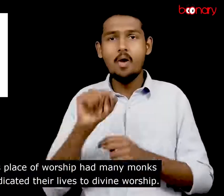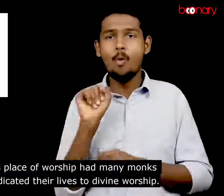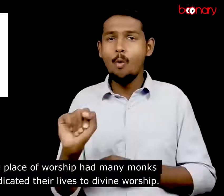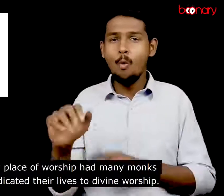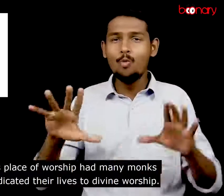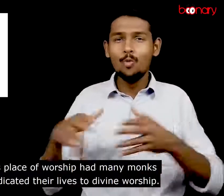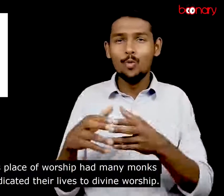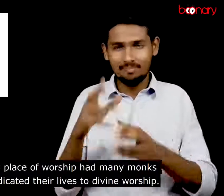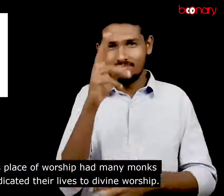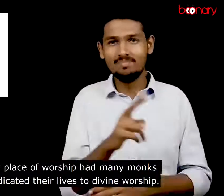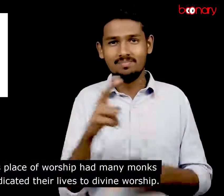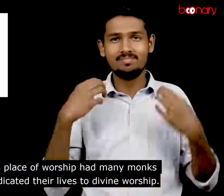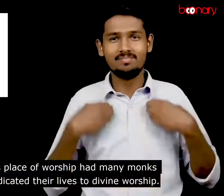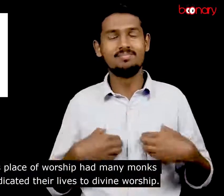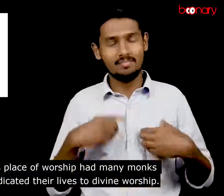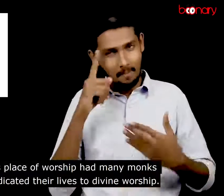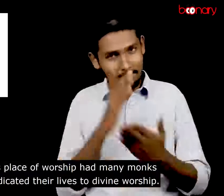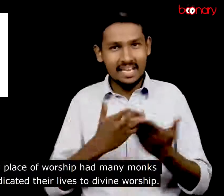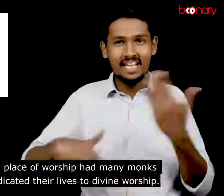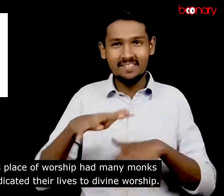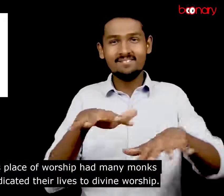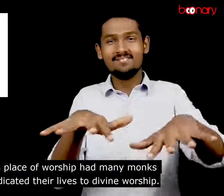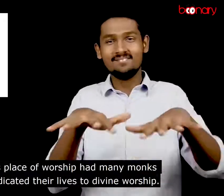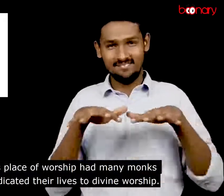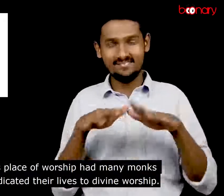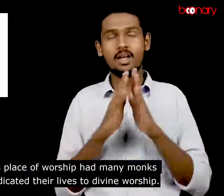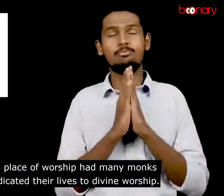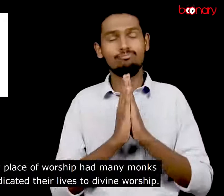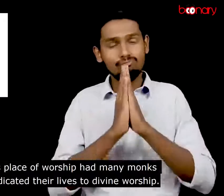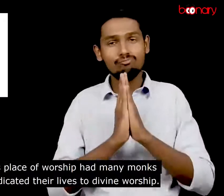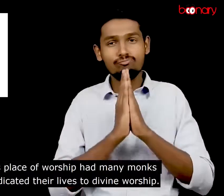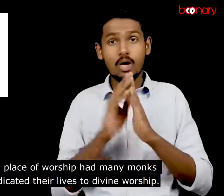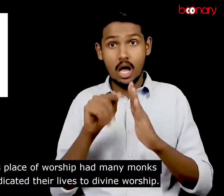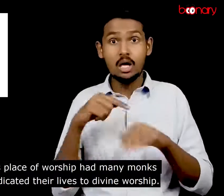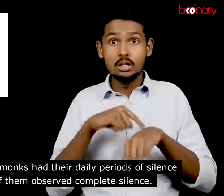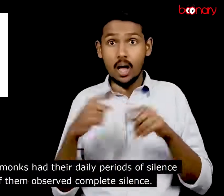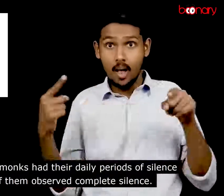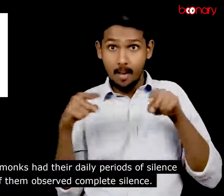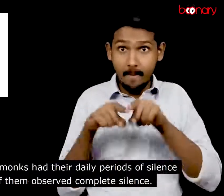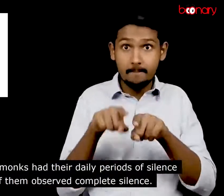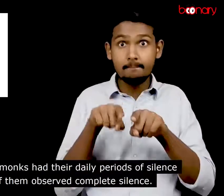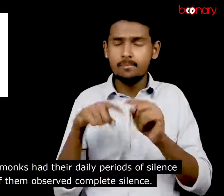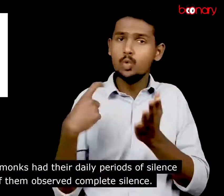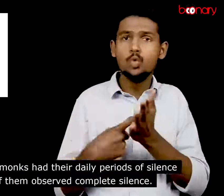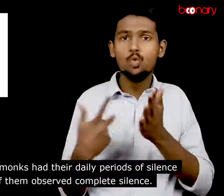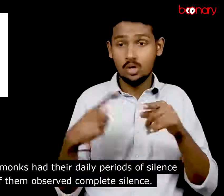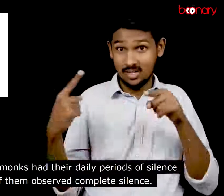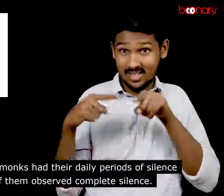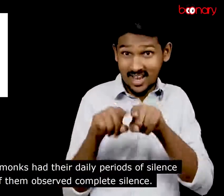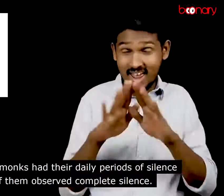monks who had dedicated their lives to divine worship. The Benedictine monks had